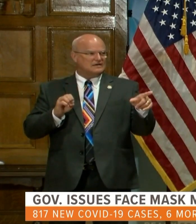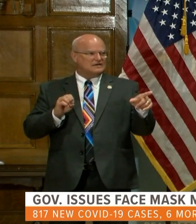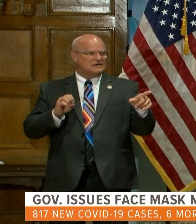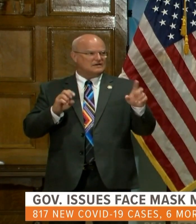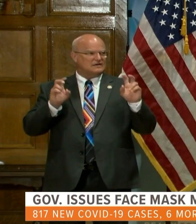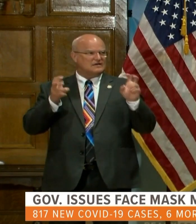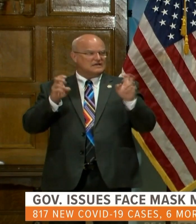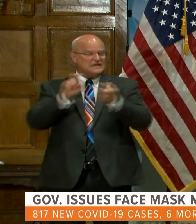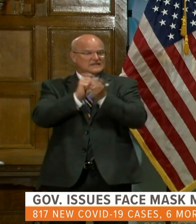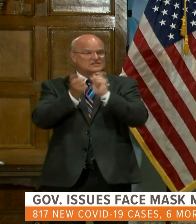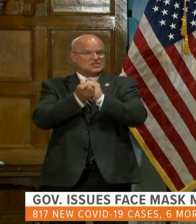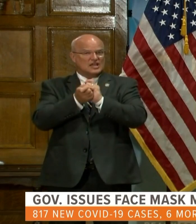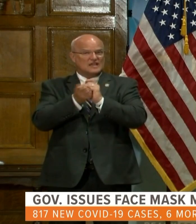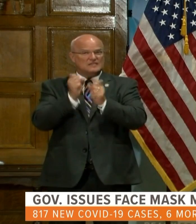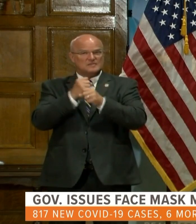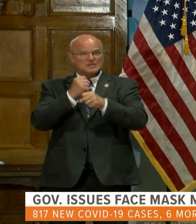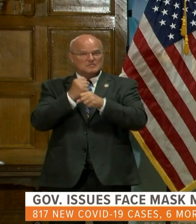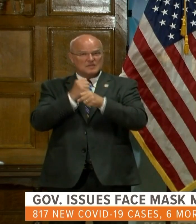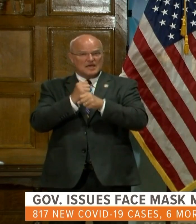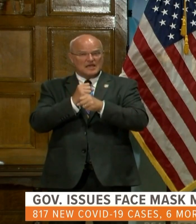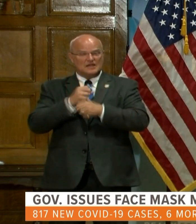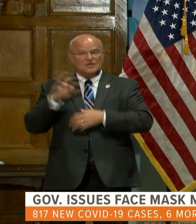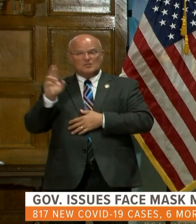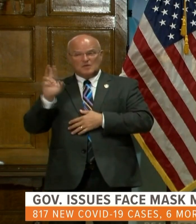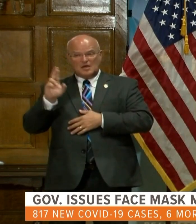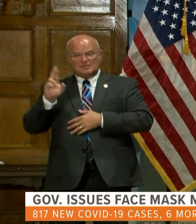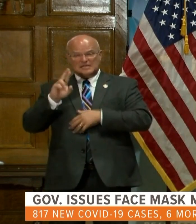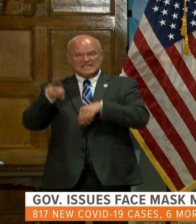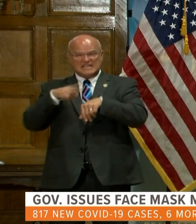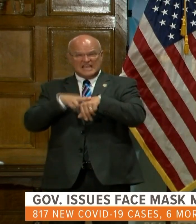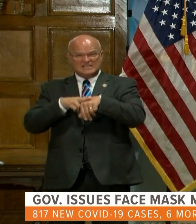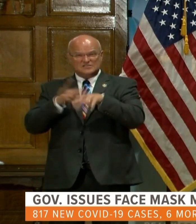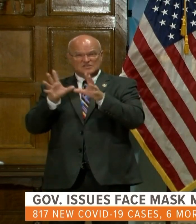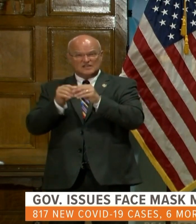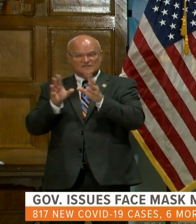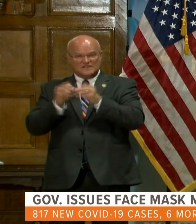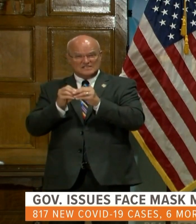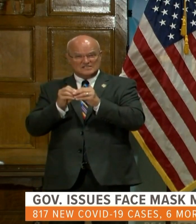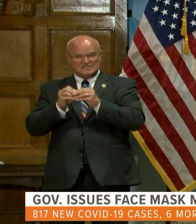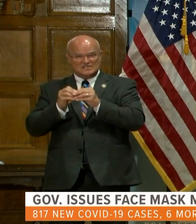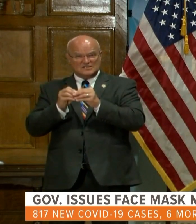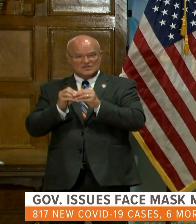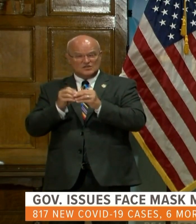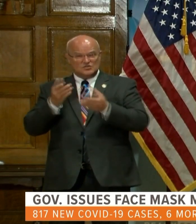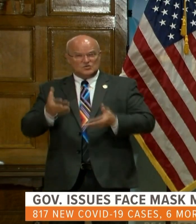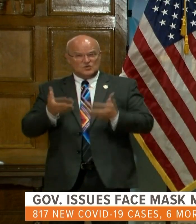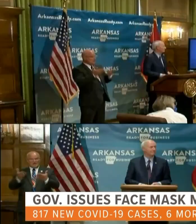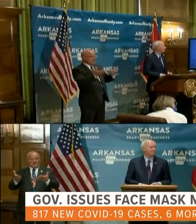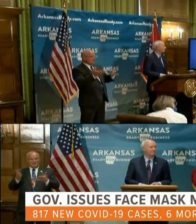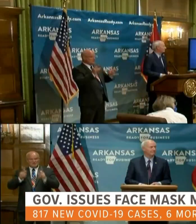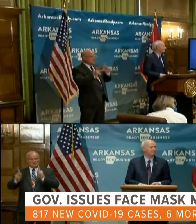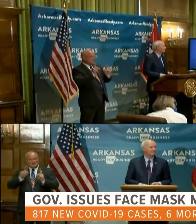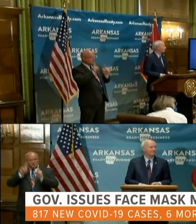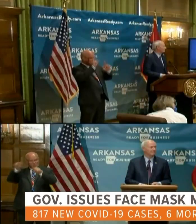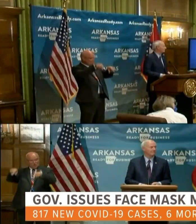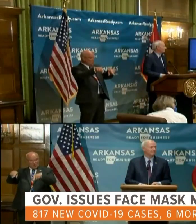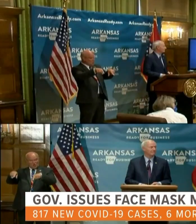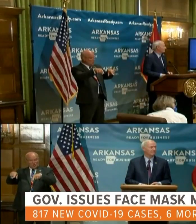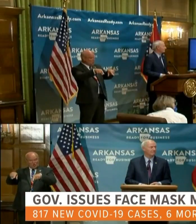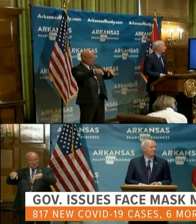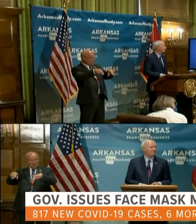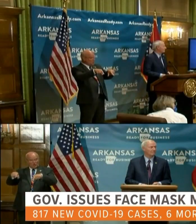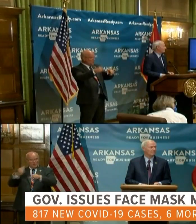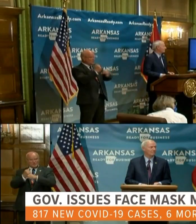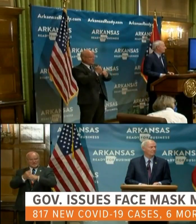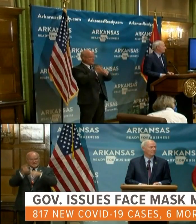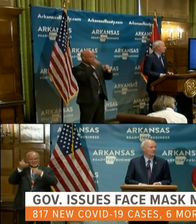Given the changes that are being made at the Republican National Convention, would you recommend that delegates go, and have you made a